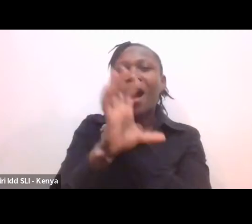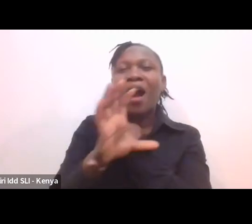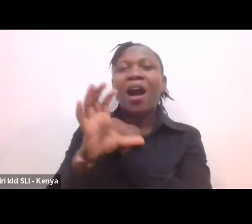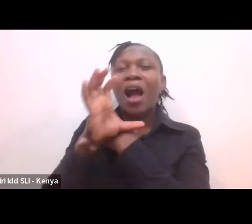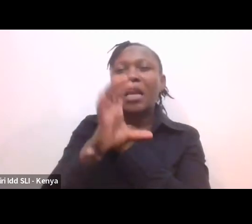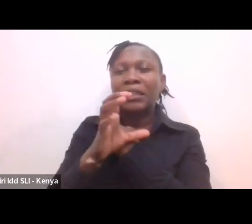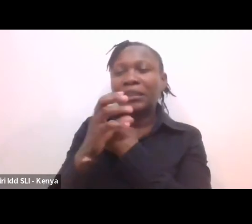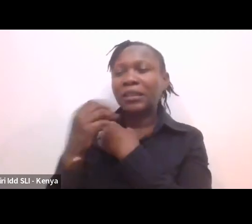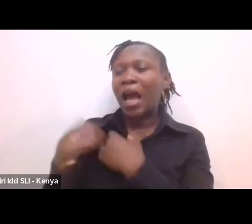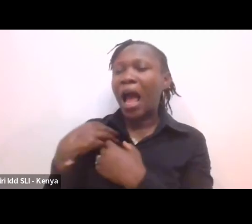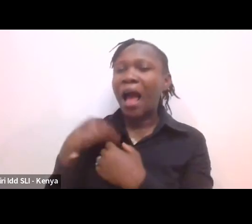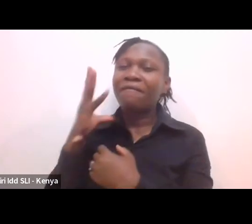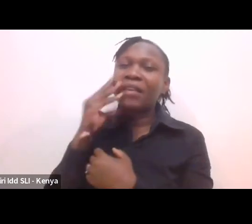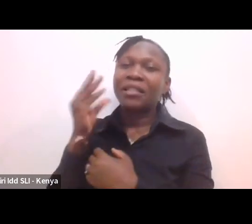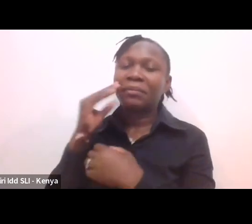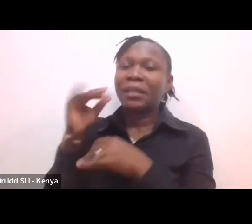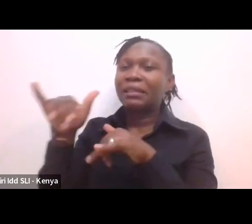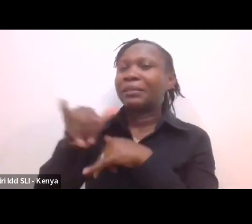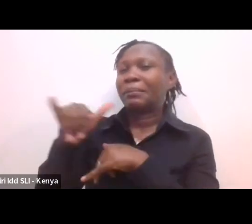experiencing.